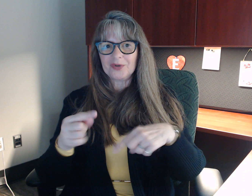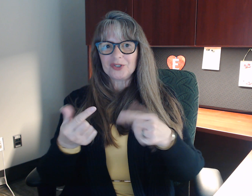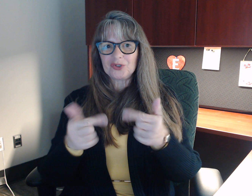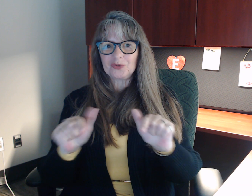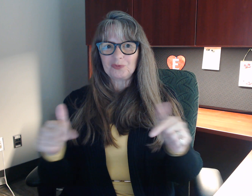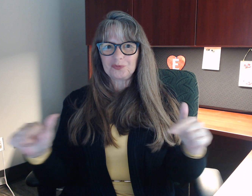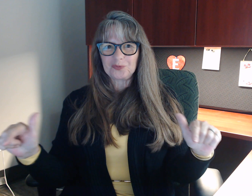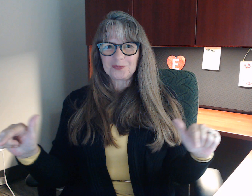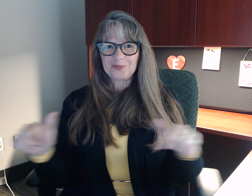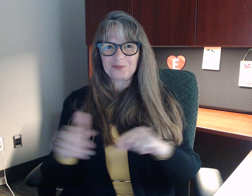language.